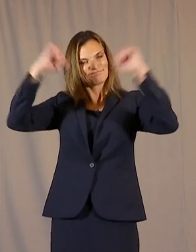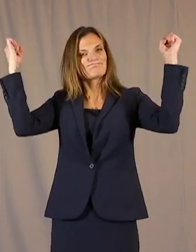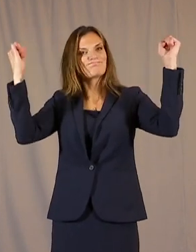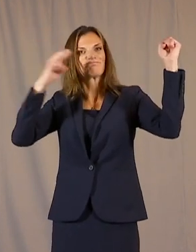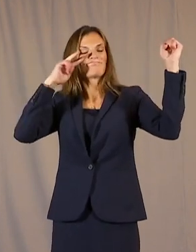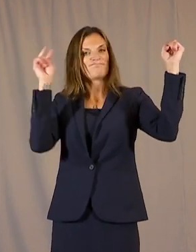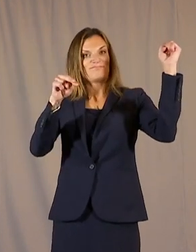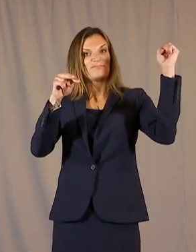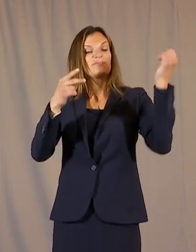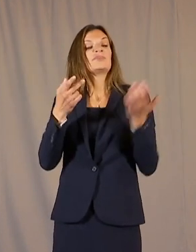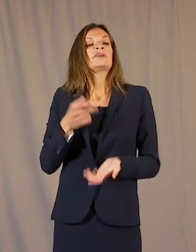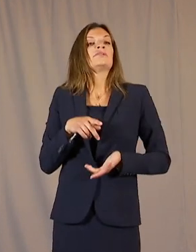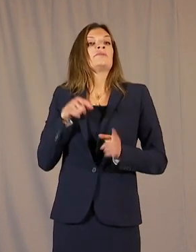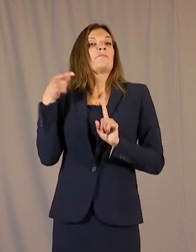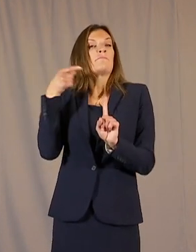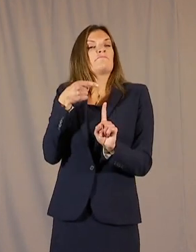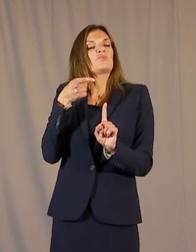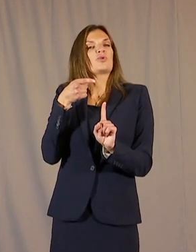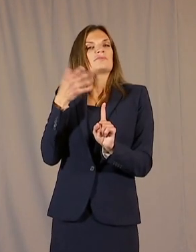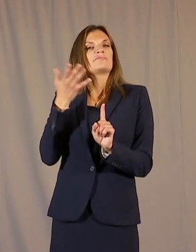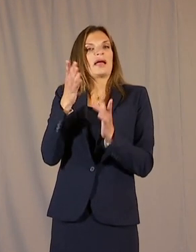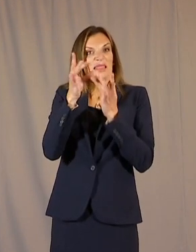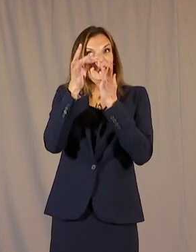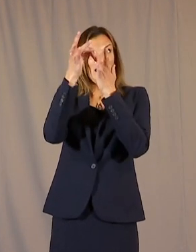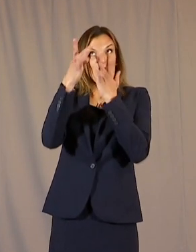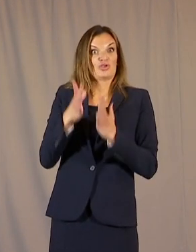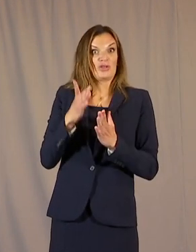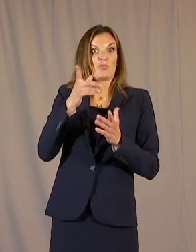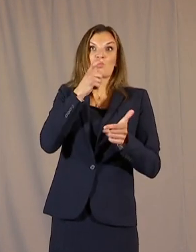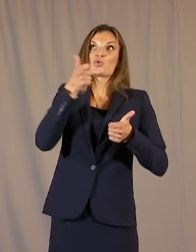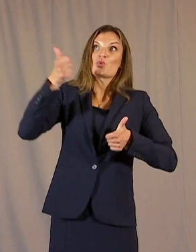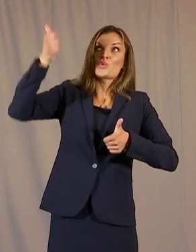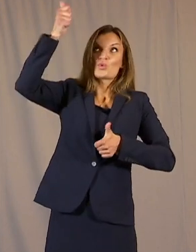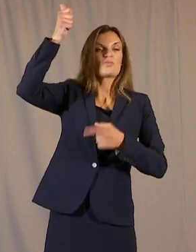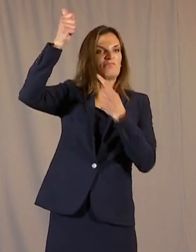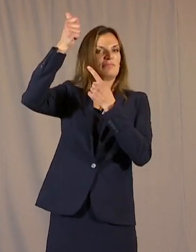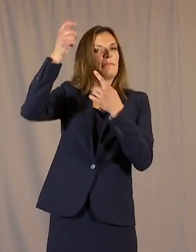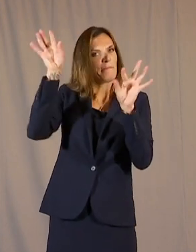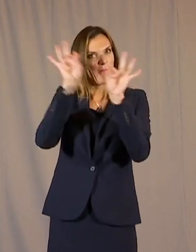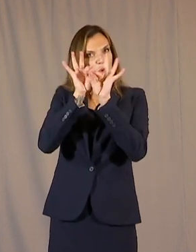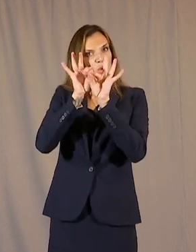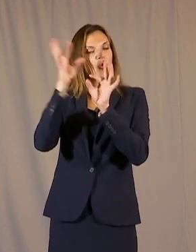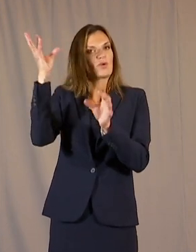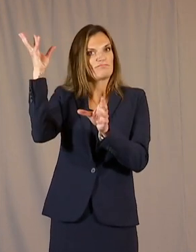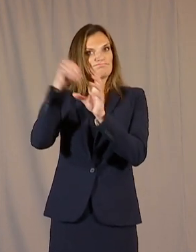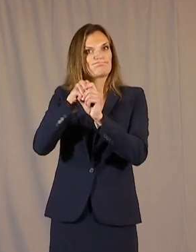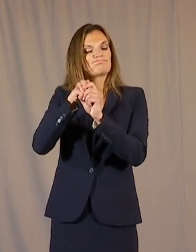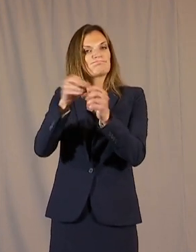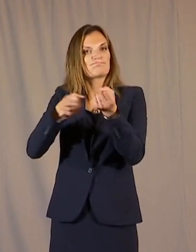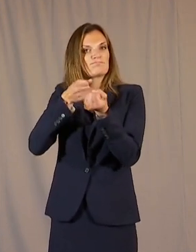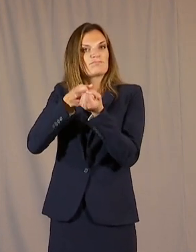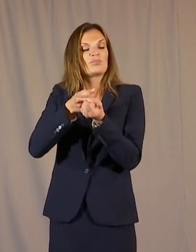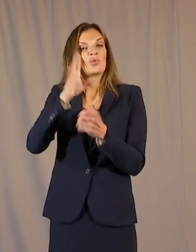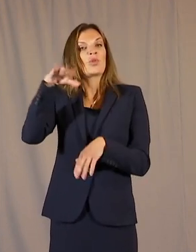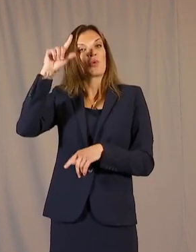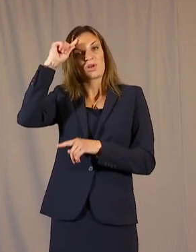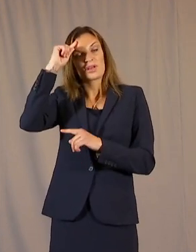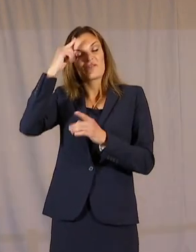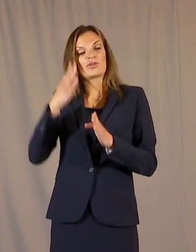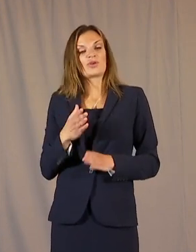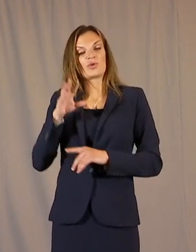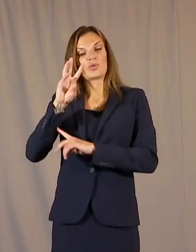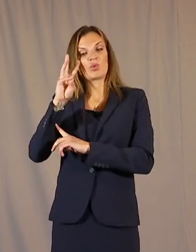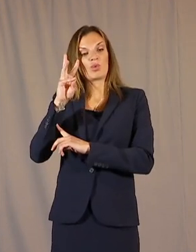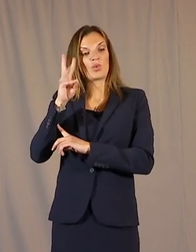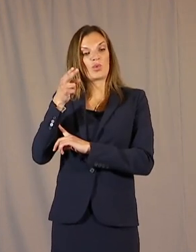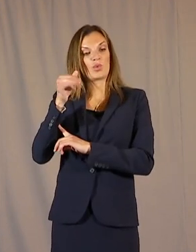leadership matters. Who is at the table? And so in addition to, obviously, Governor Whitmer, we also had the